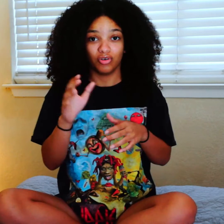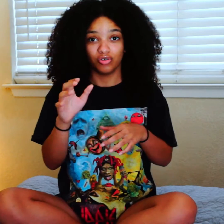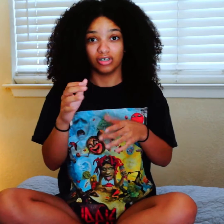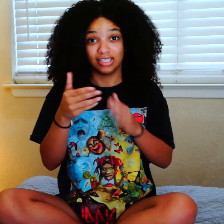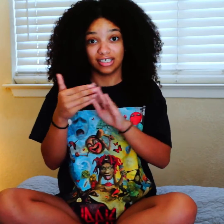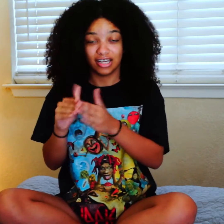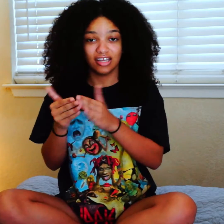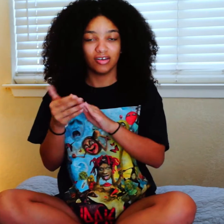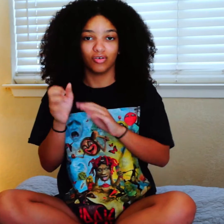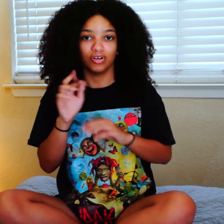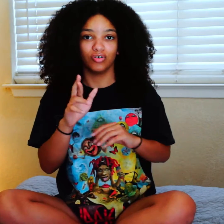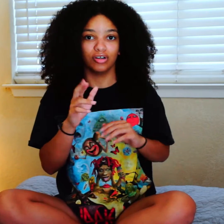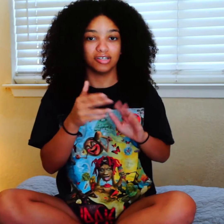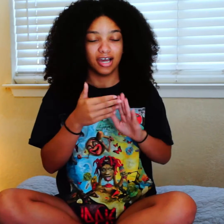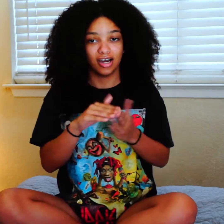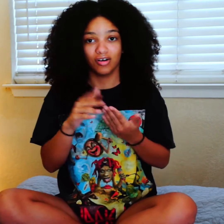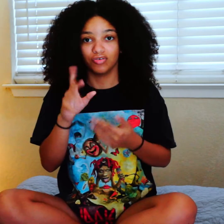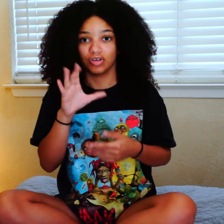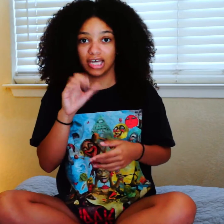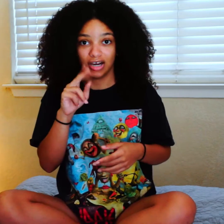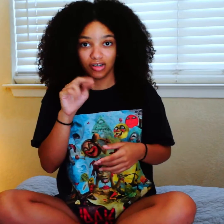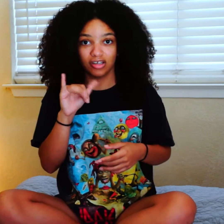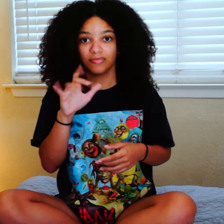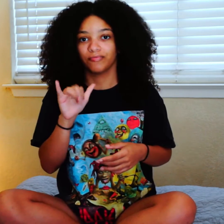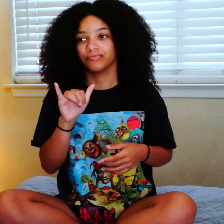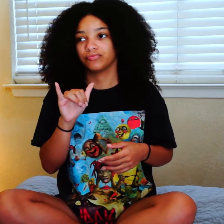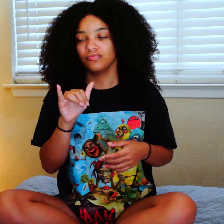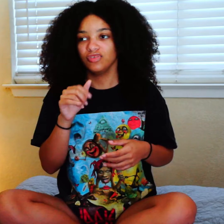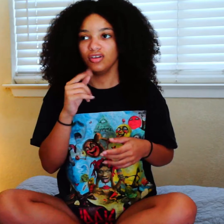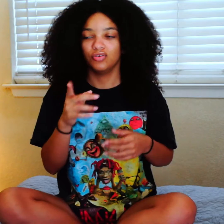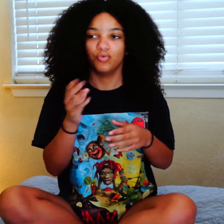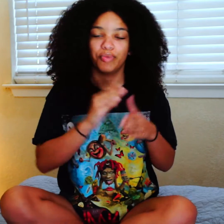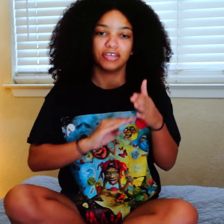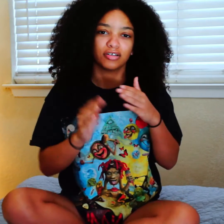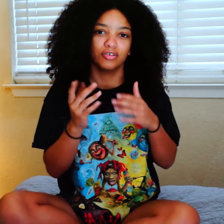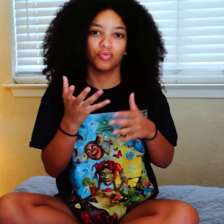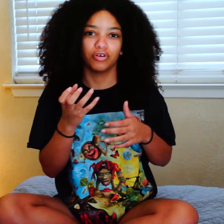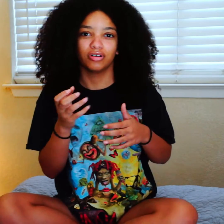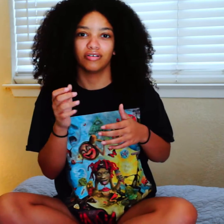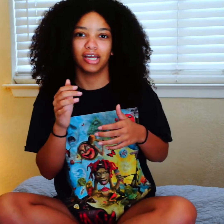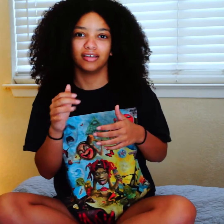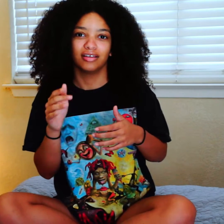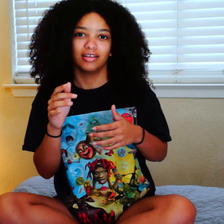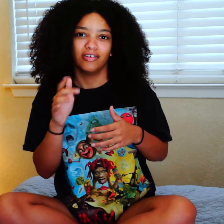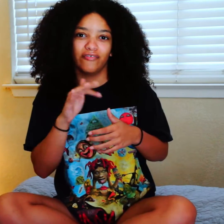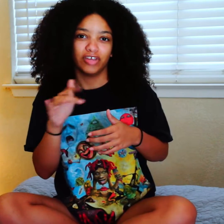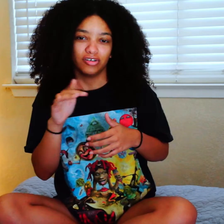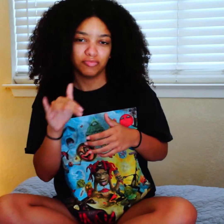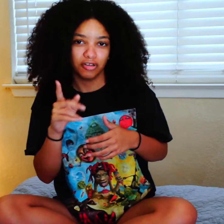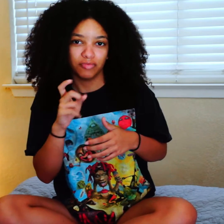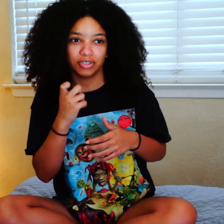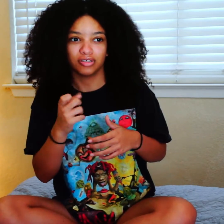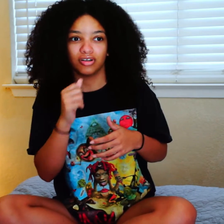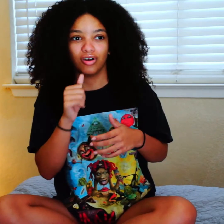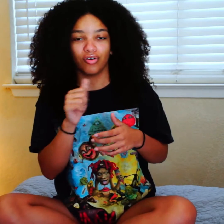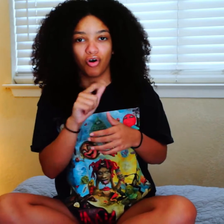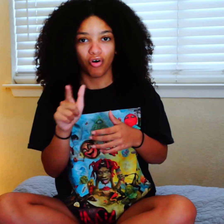your city or your town, your county, you basically want to like finger spell it, because not all of